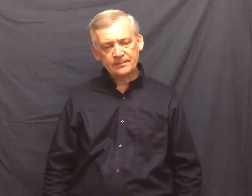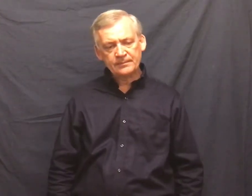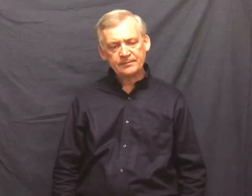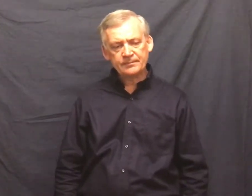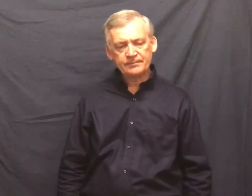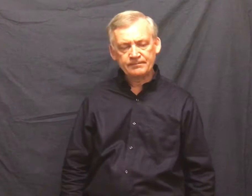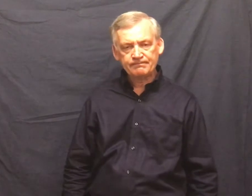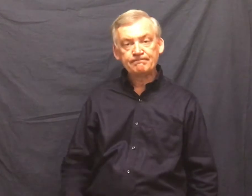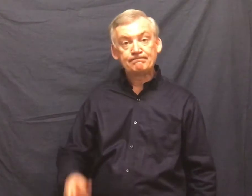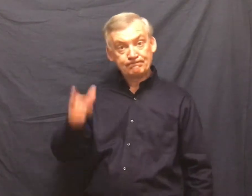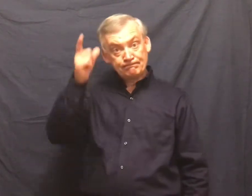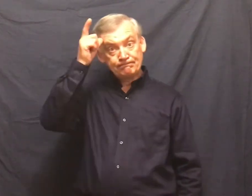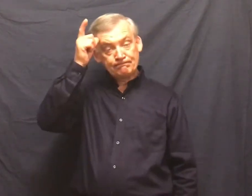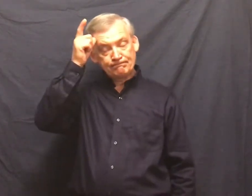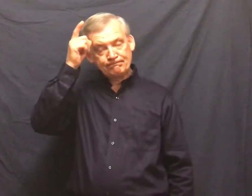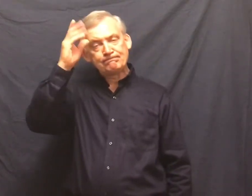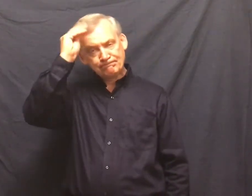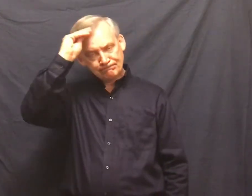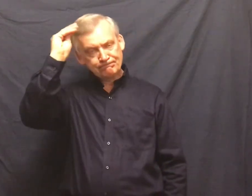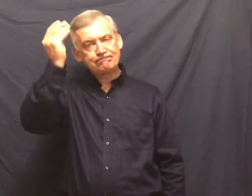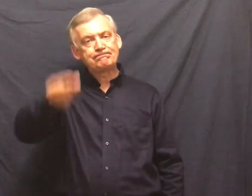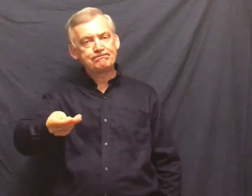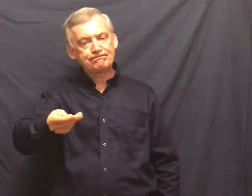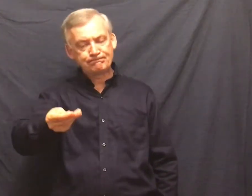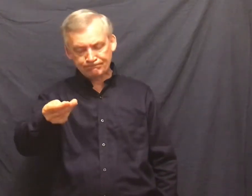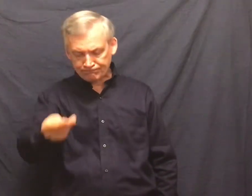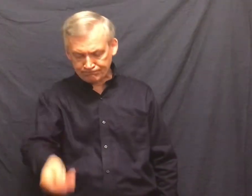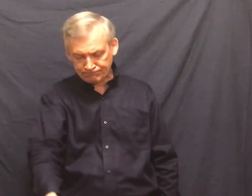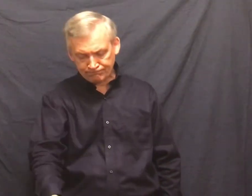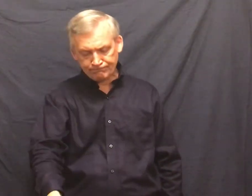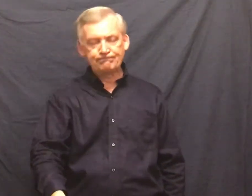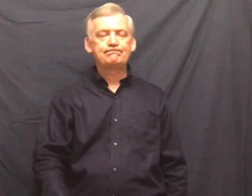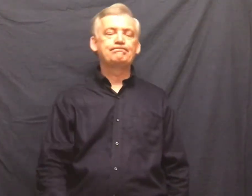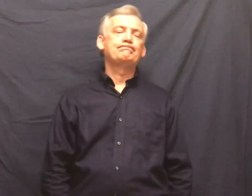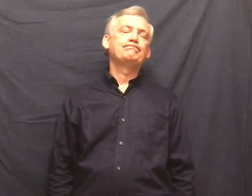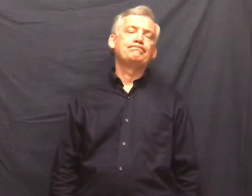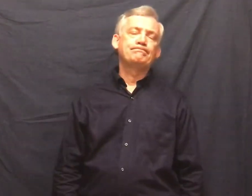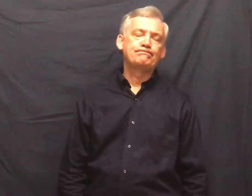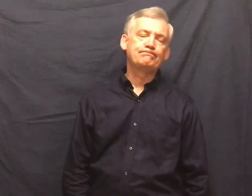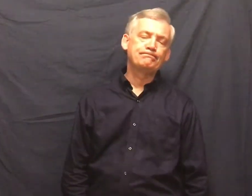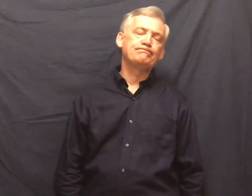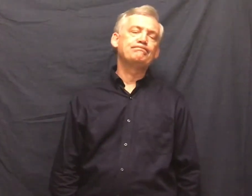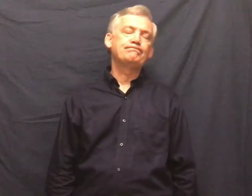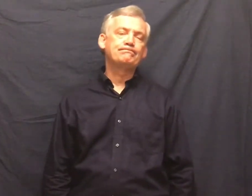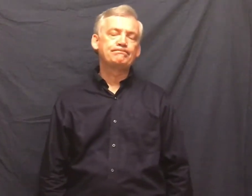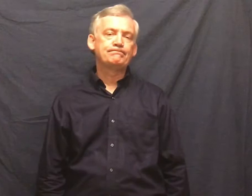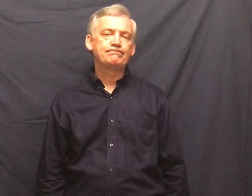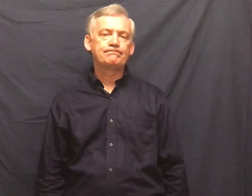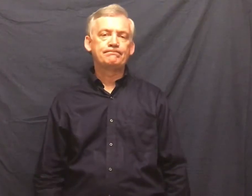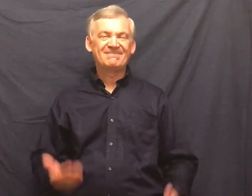Lenny removed his hat dutifully and laid it on the ground in front of him. The shadow in the valley was